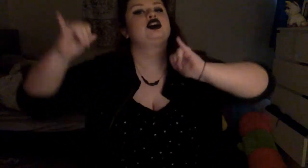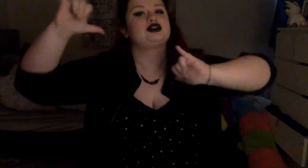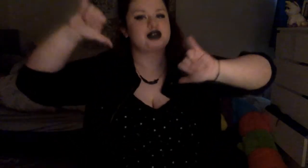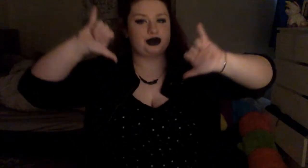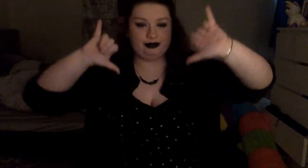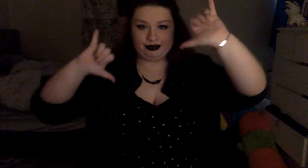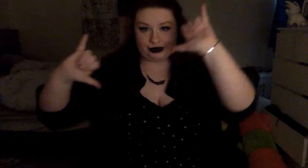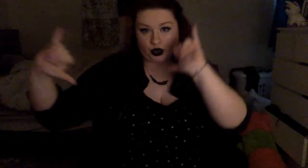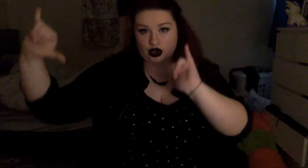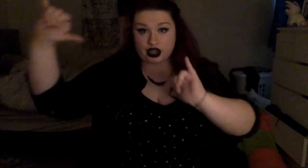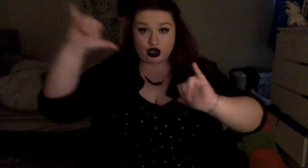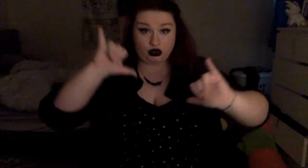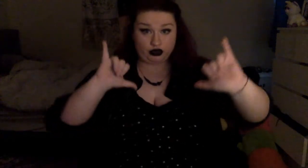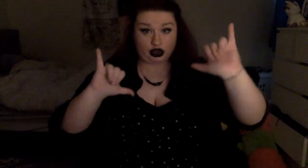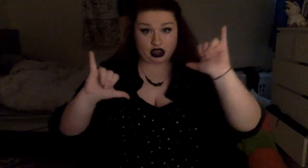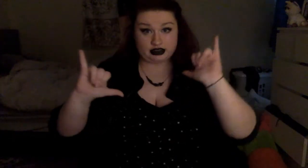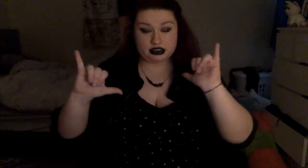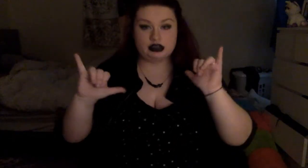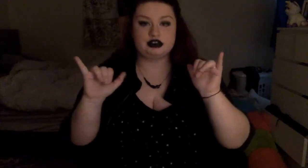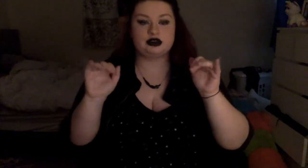So, pouring over us. So again,